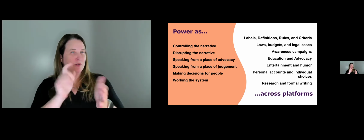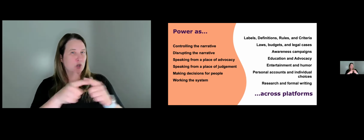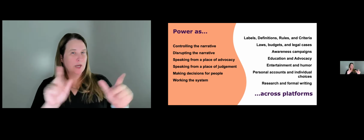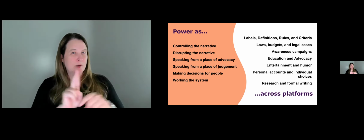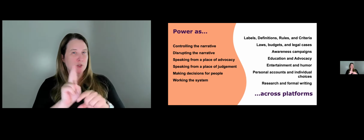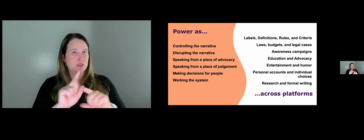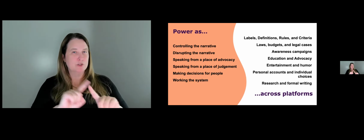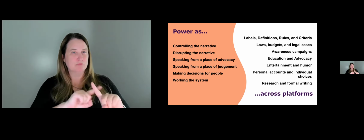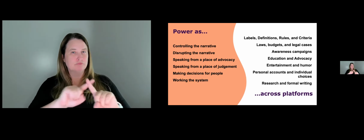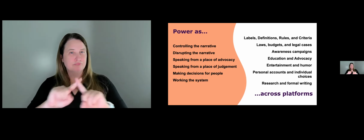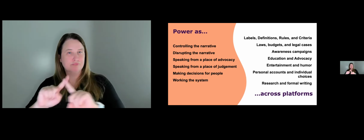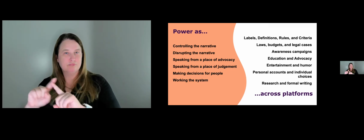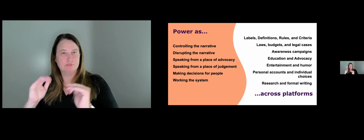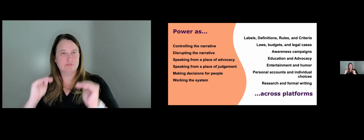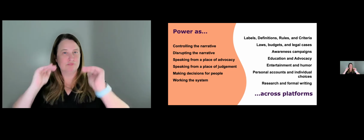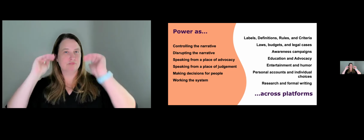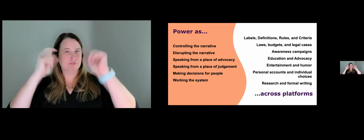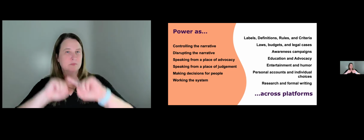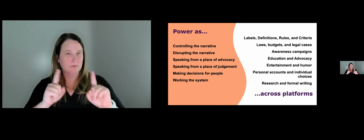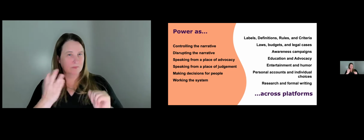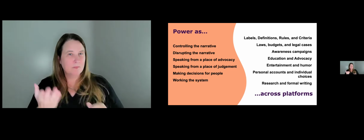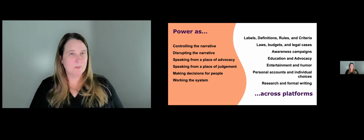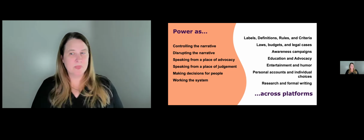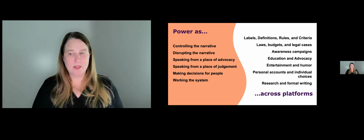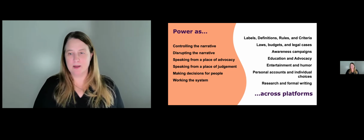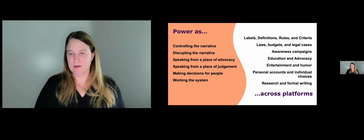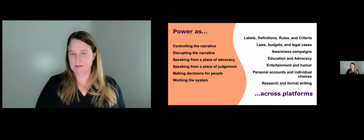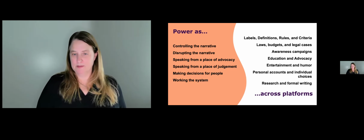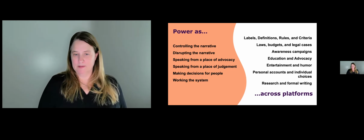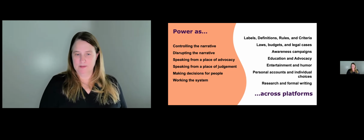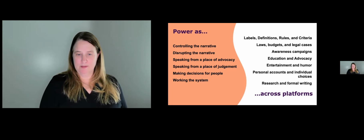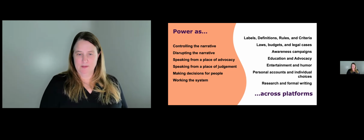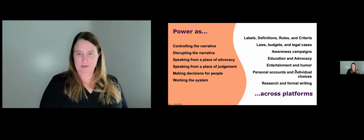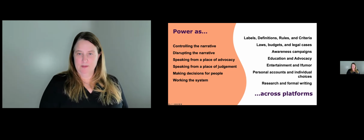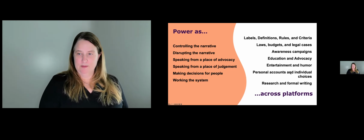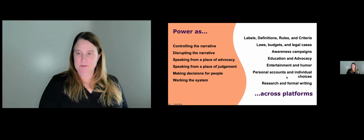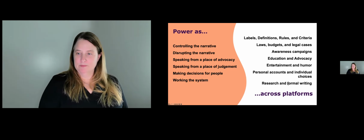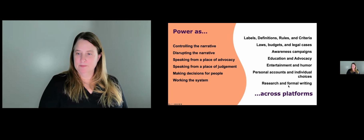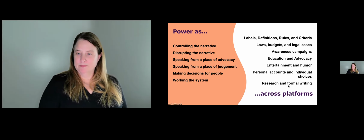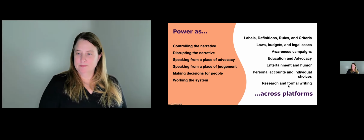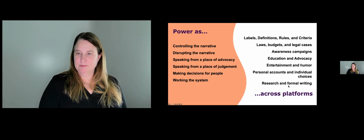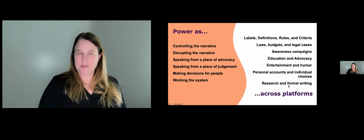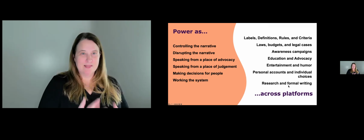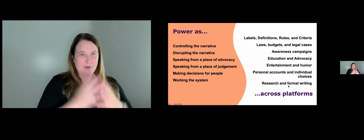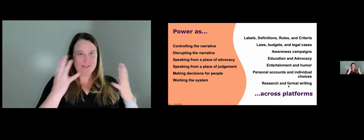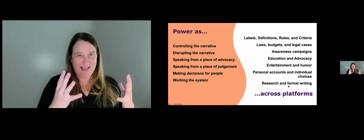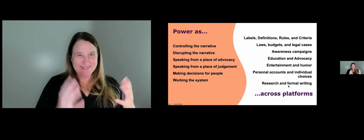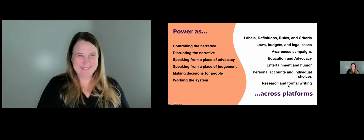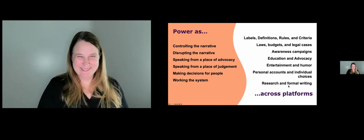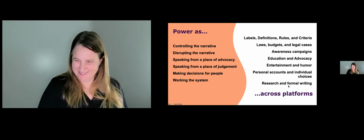language is more formal than others. So language use varies greatly.